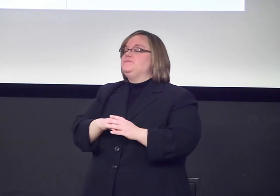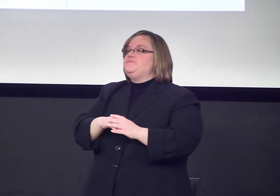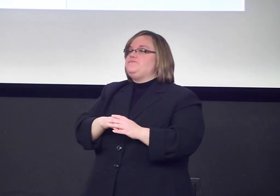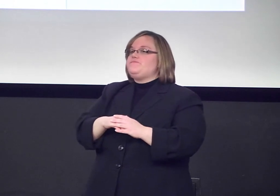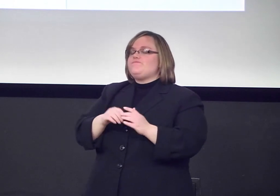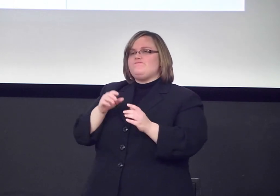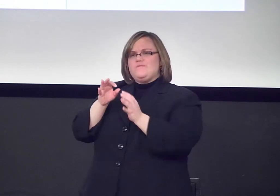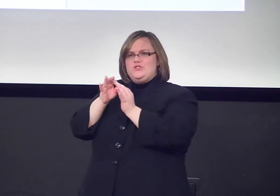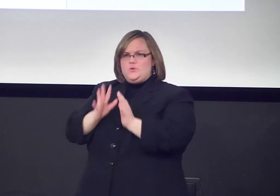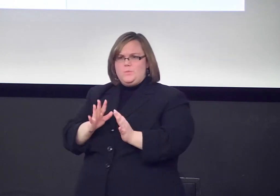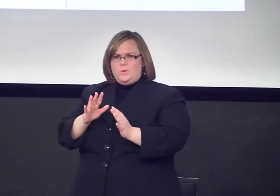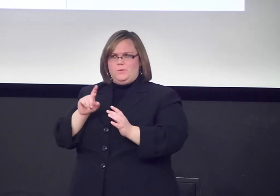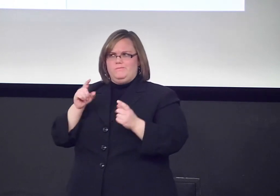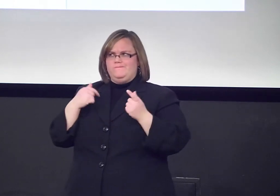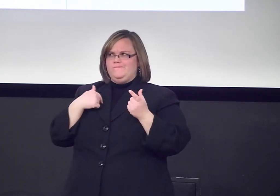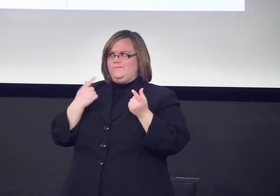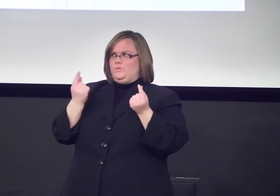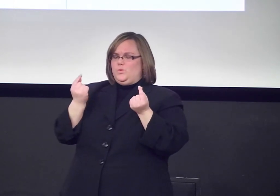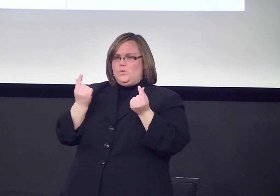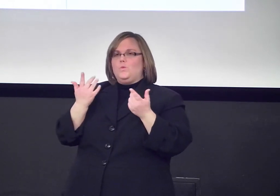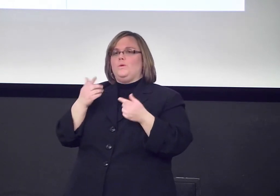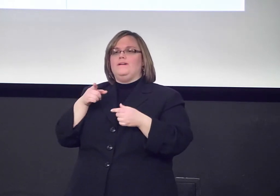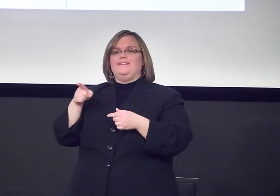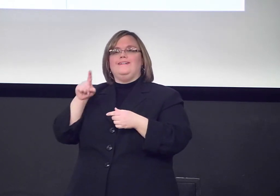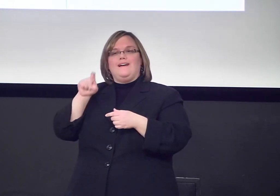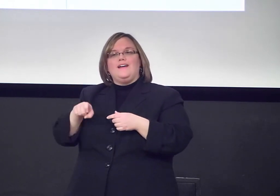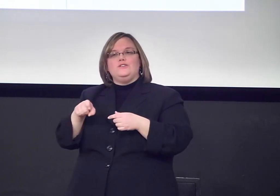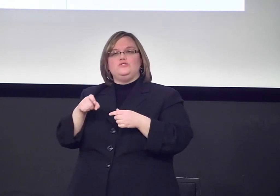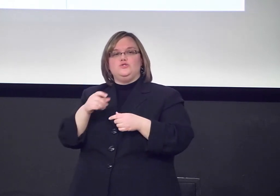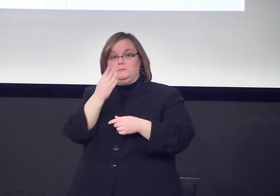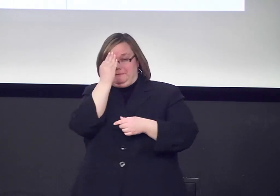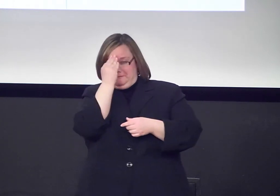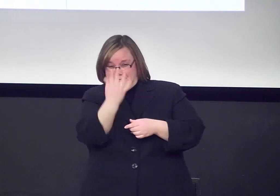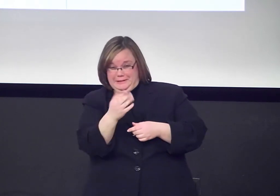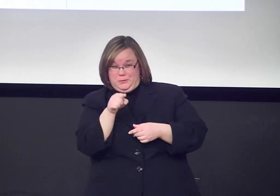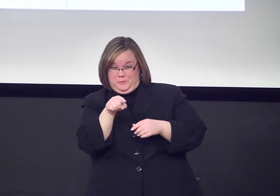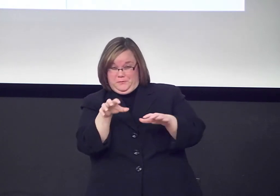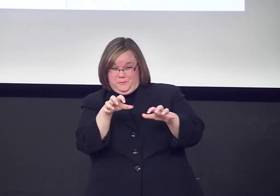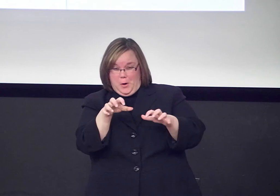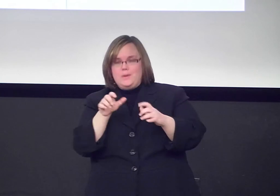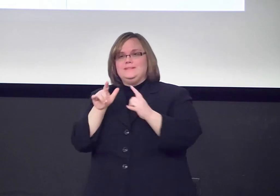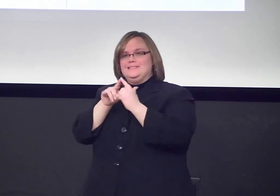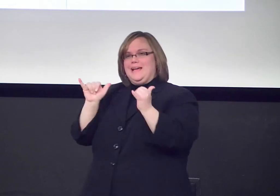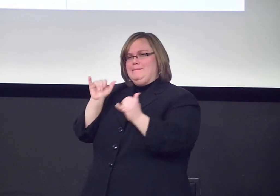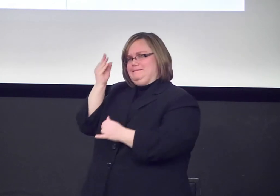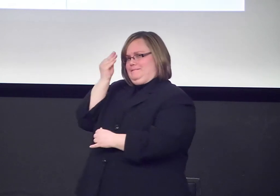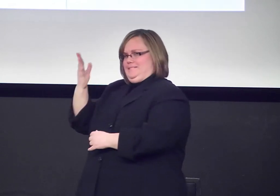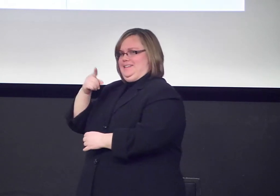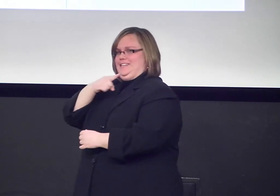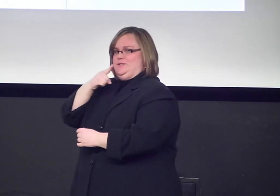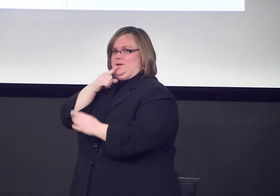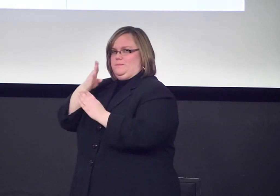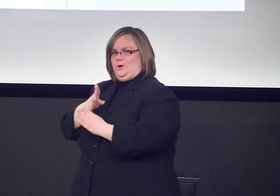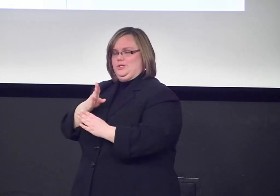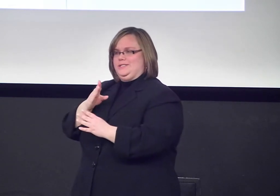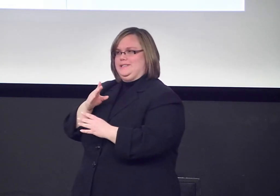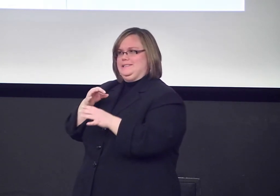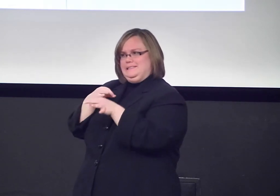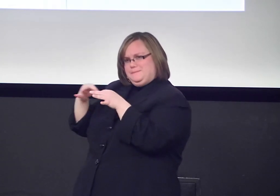would freeze. And the interpreter had to inform both